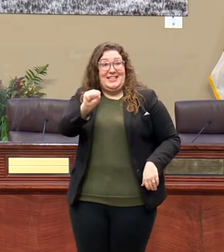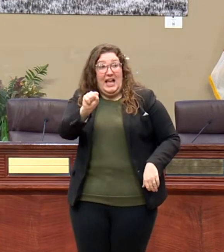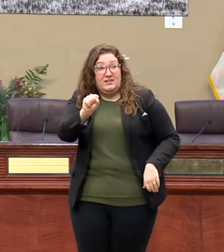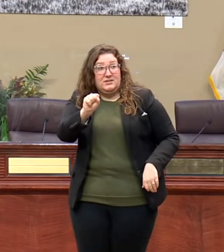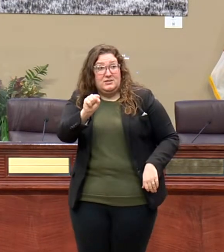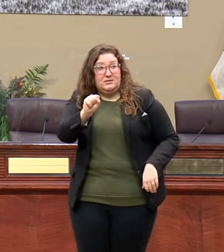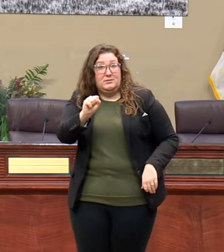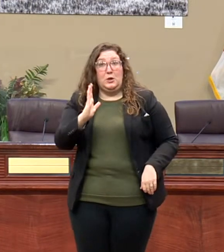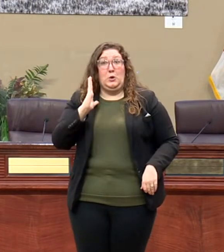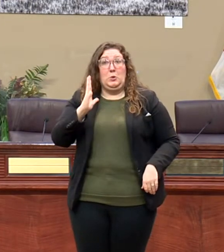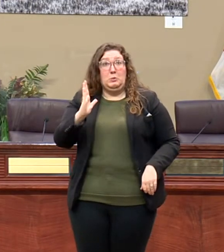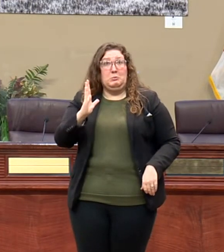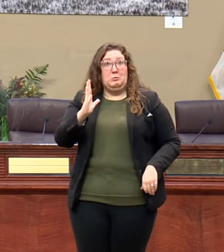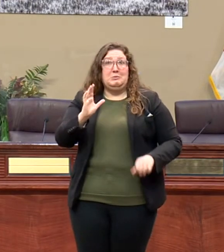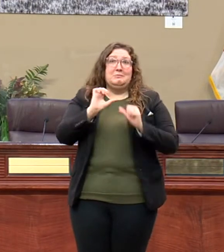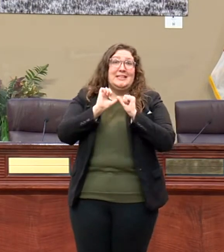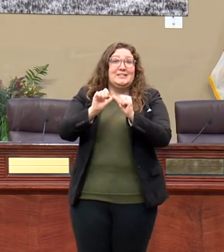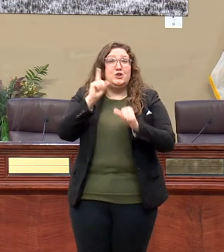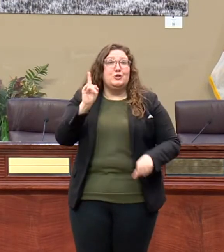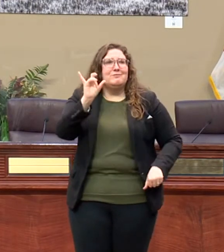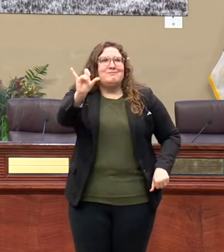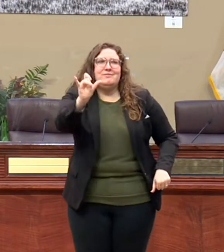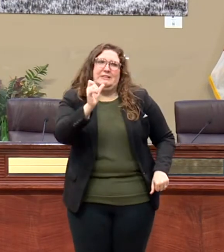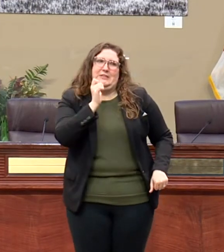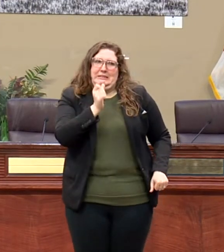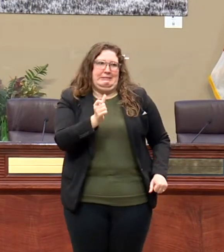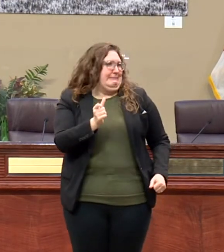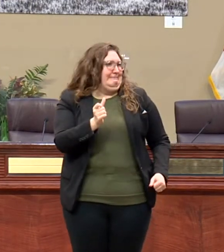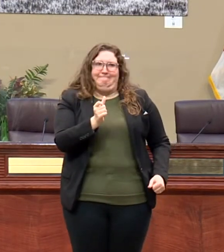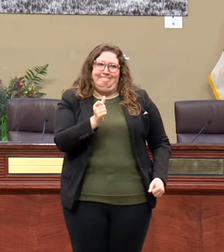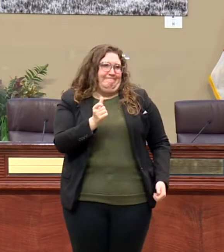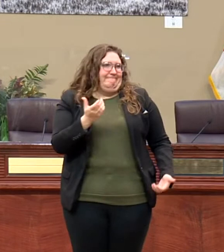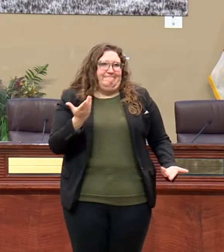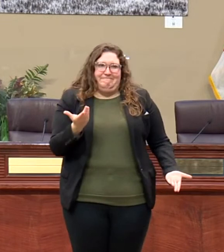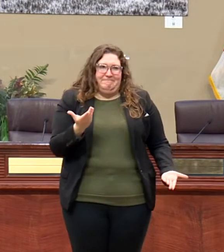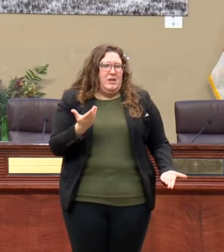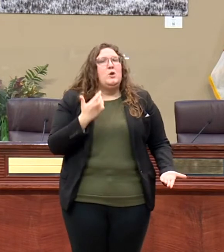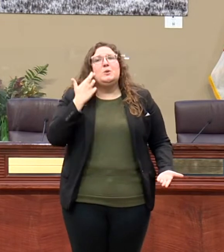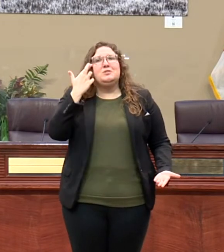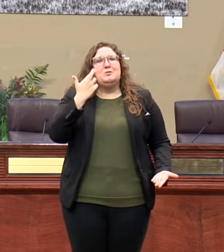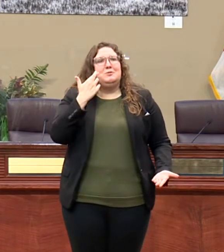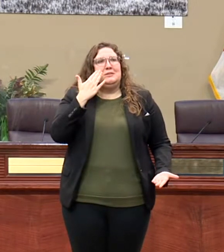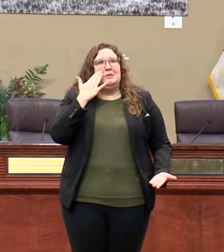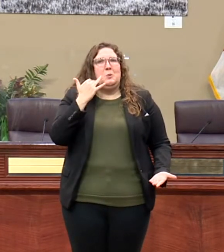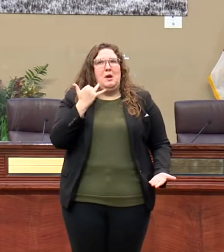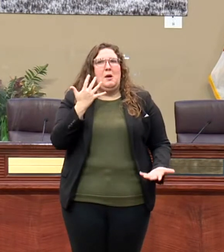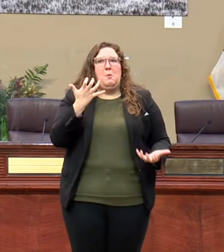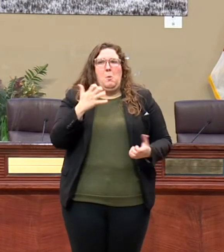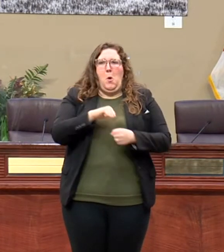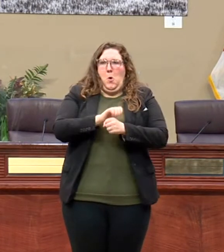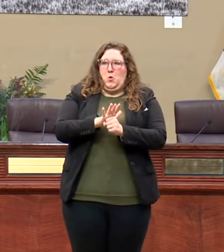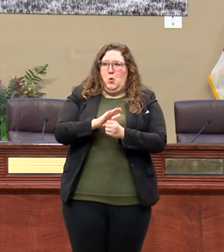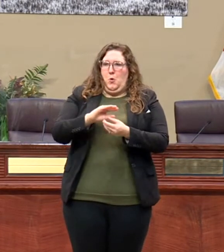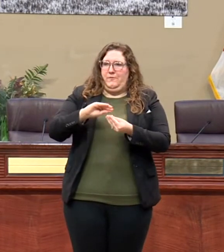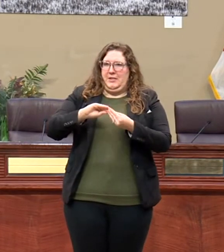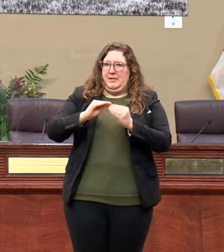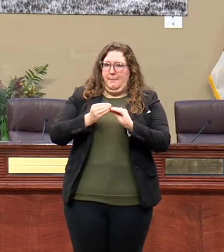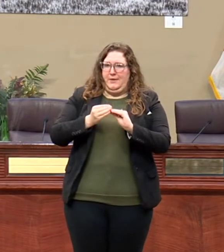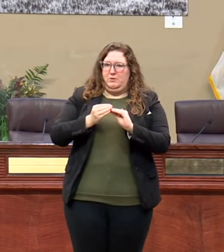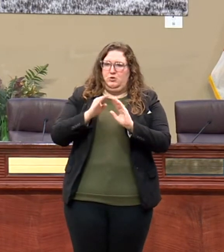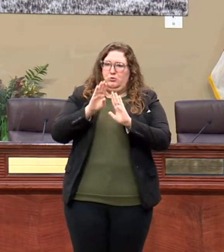indefinitely, which is why we want to see those numbers eventually come down so we would not have